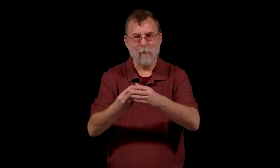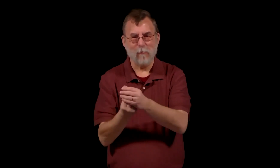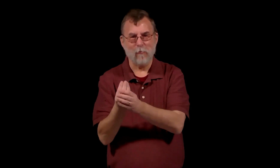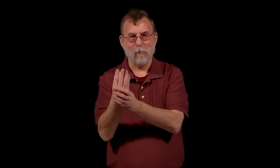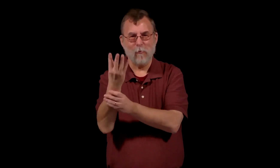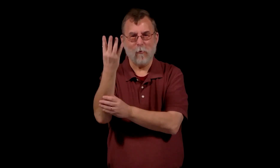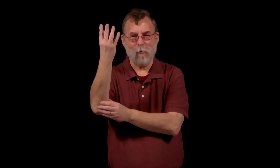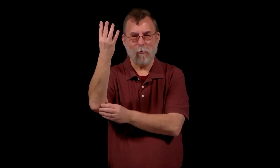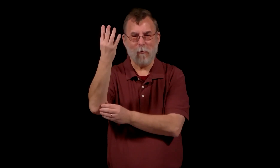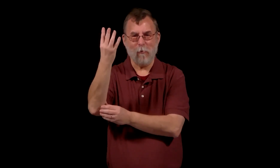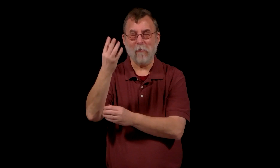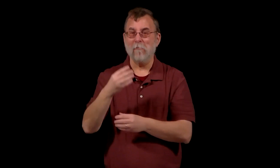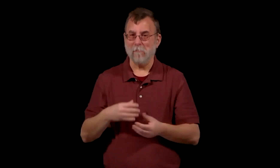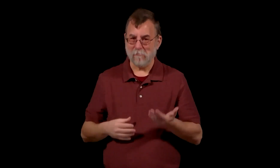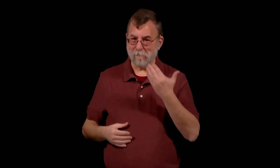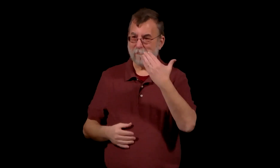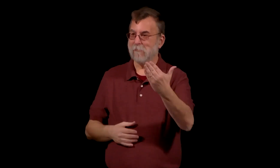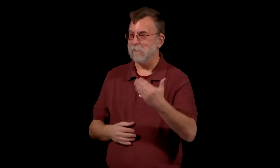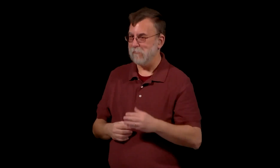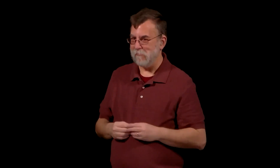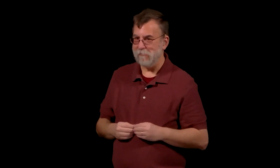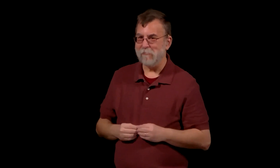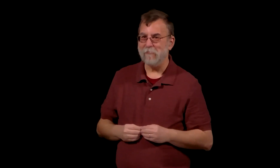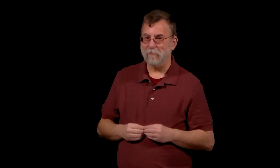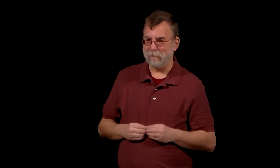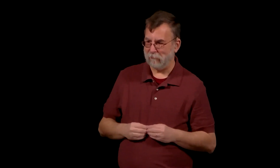Plant the seeds of love that will grow.